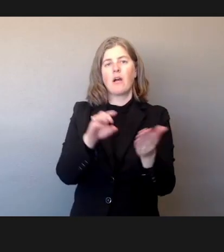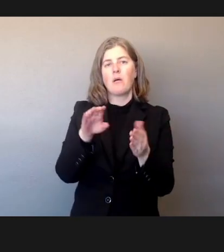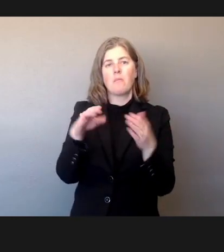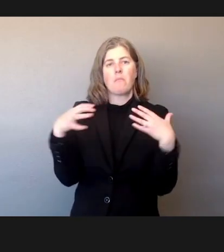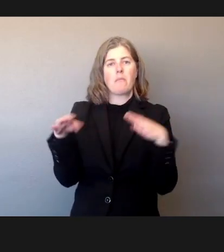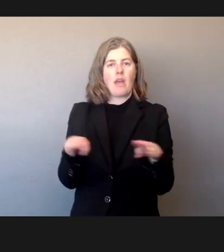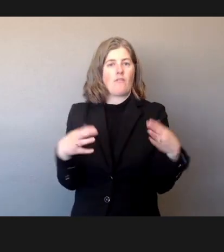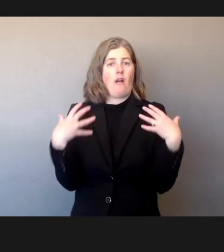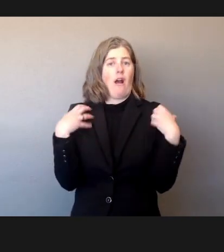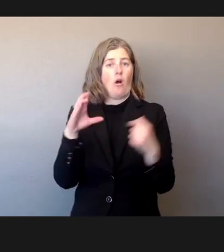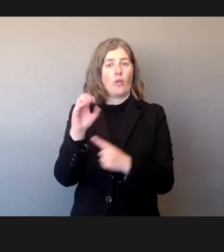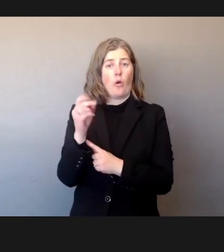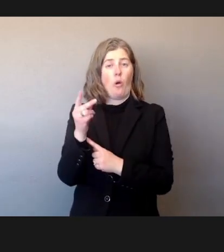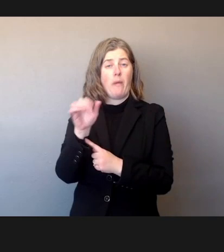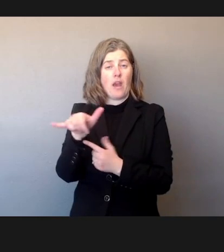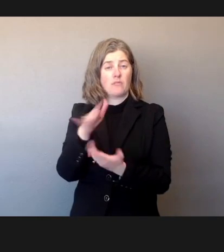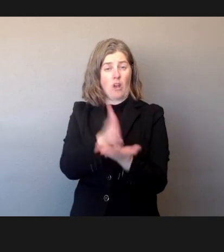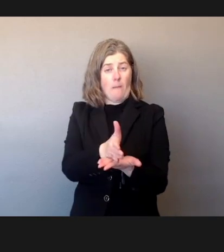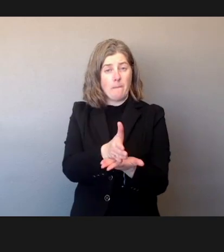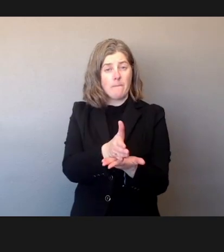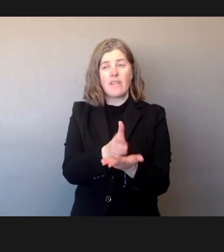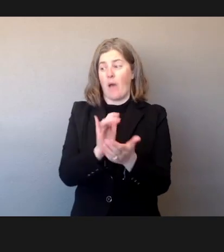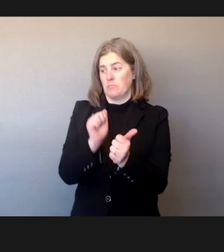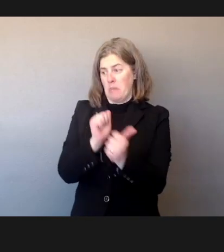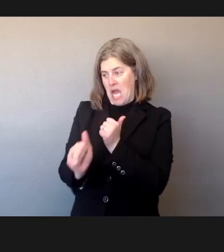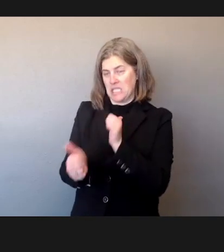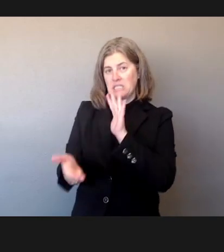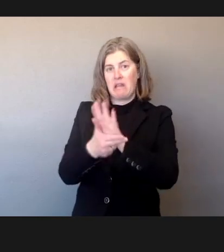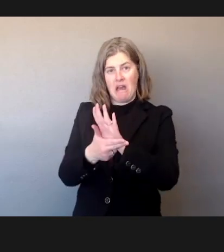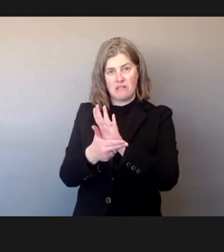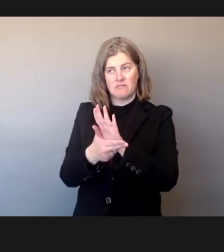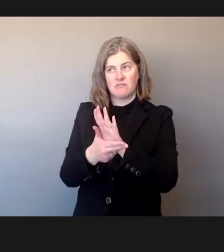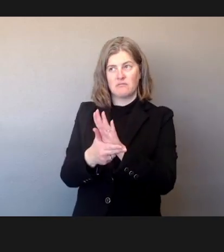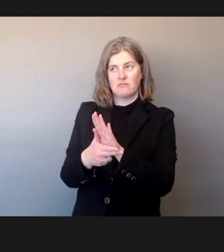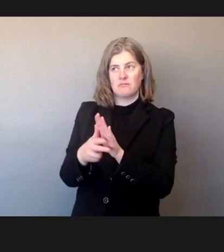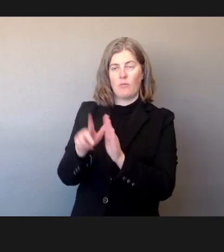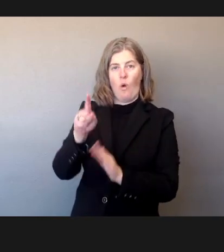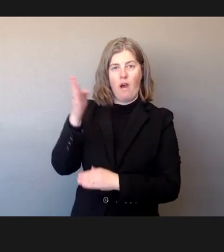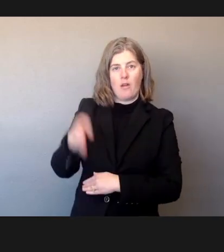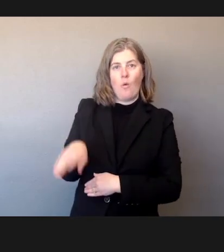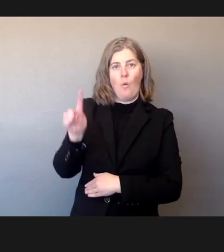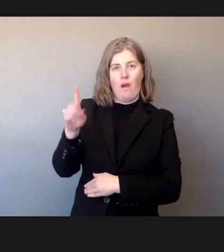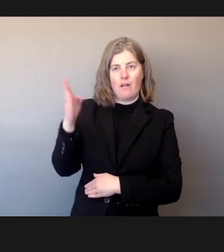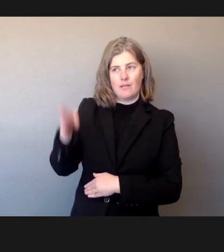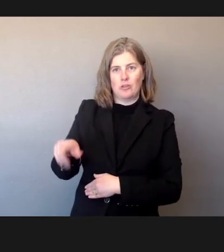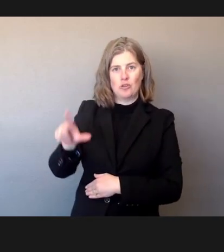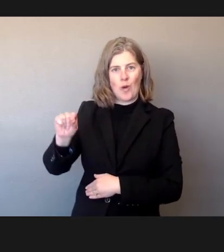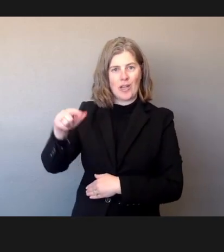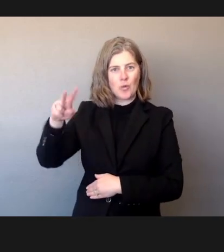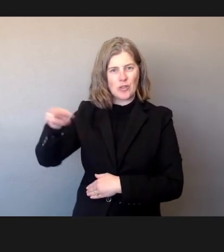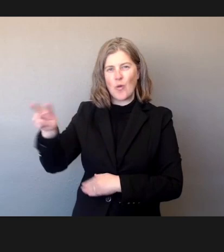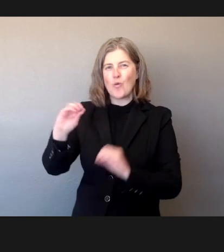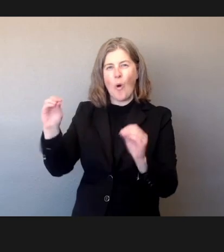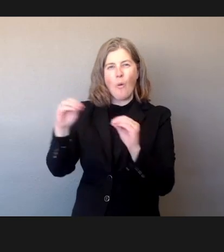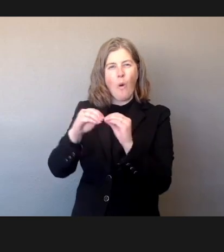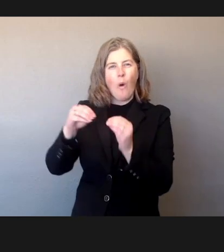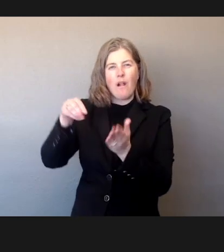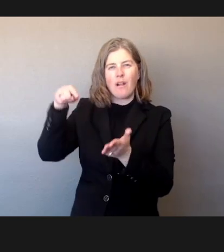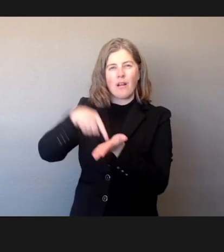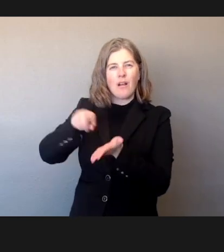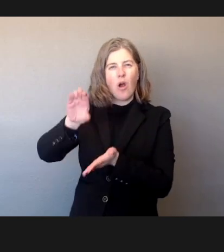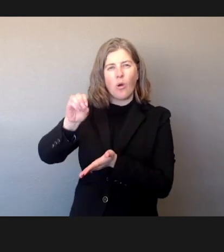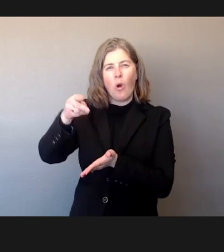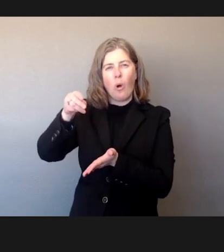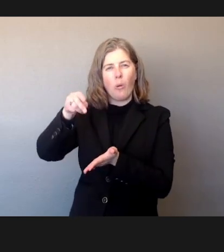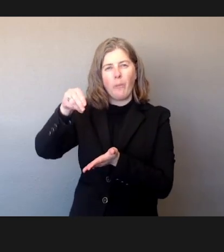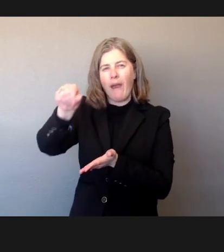passed last year, signed by the governor as of 1/1 this year, and no more copays for behavioral health services.